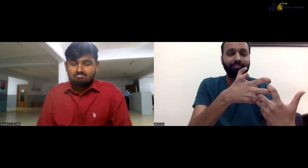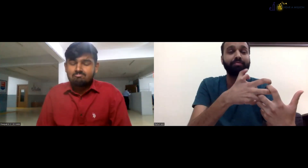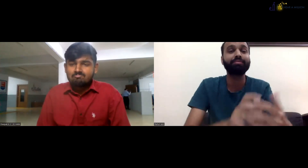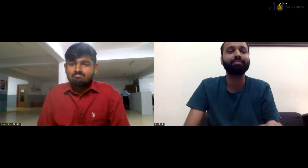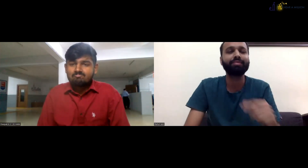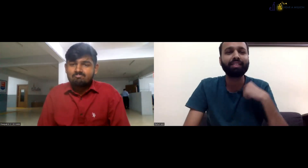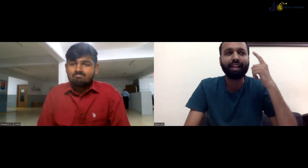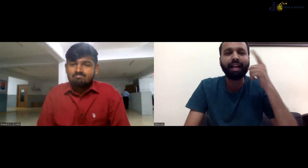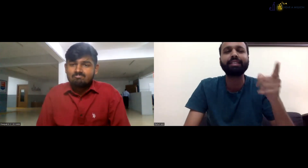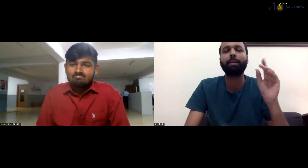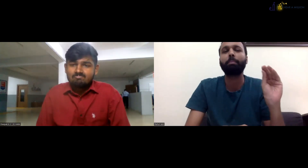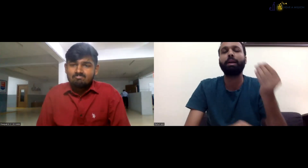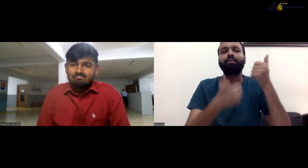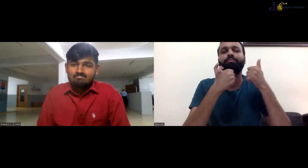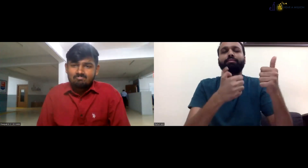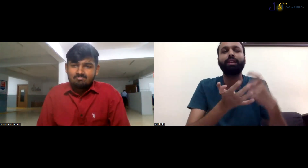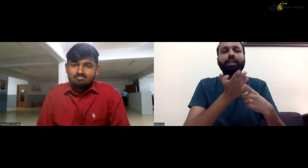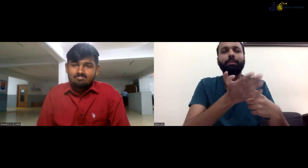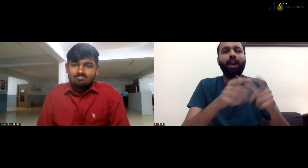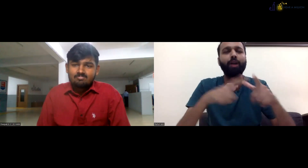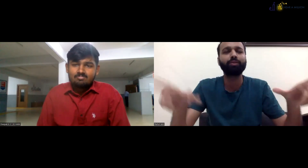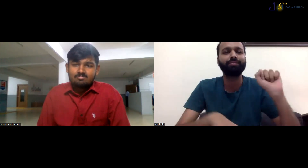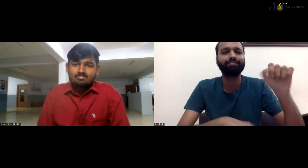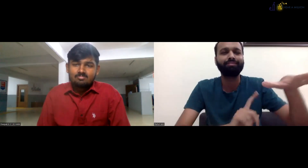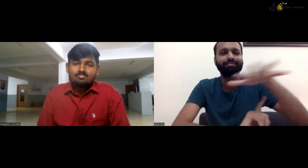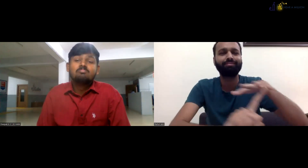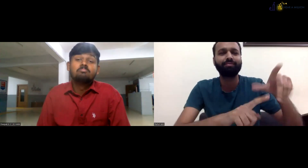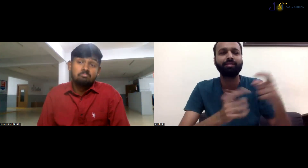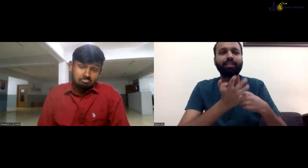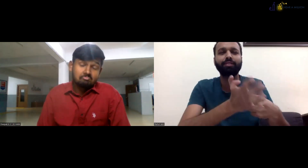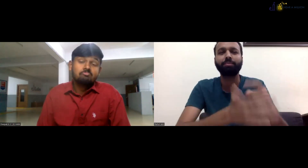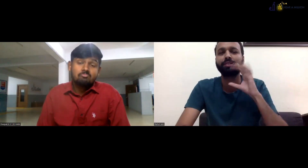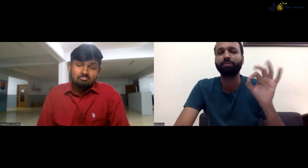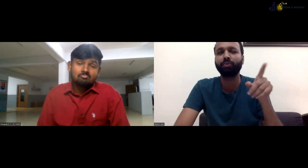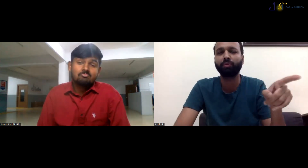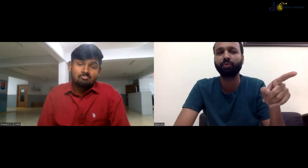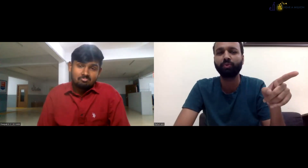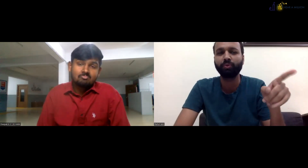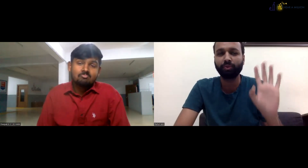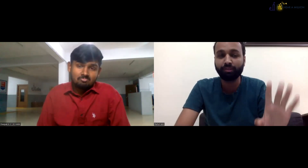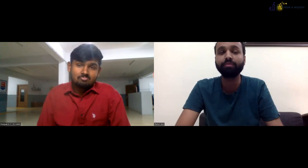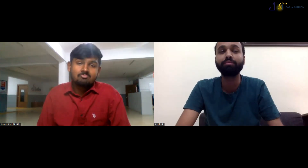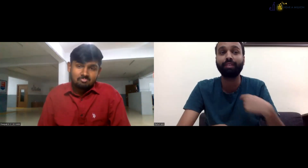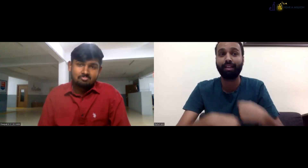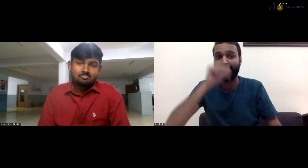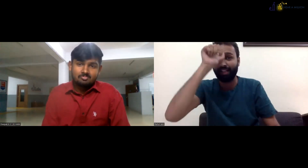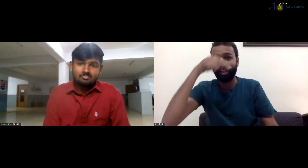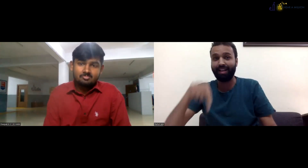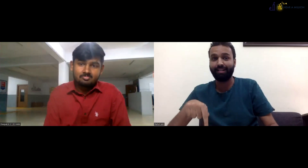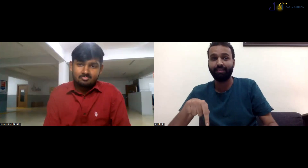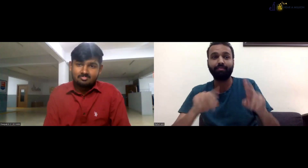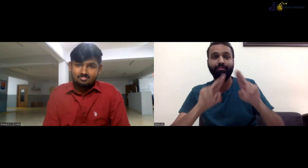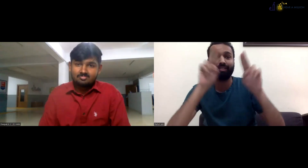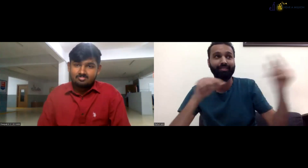it's mostly ASL. Because you are in US, you would